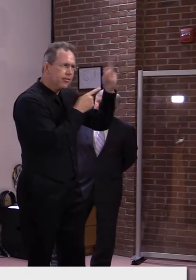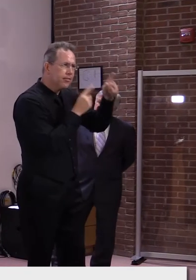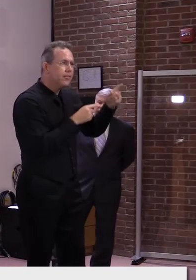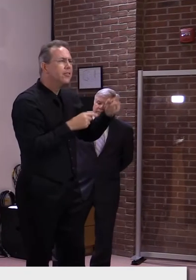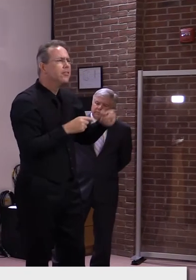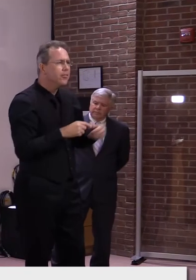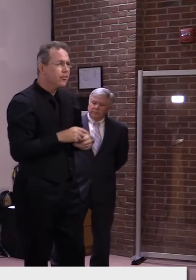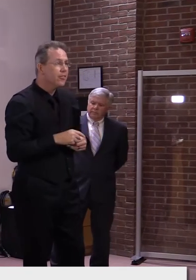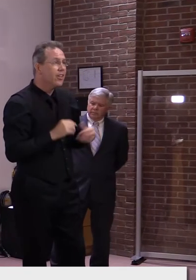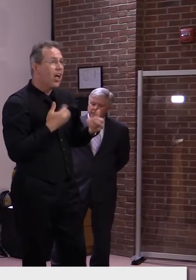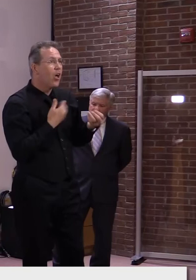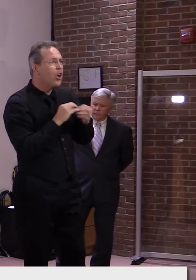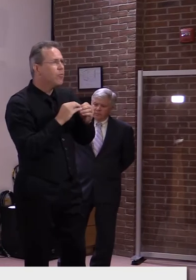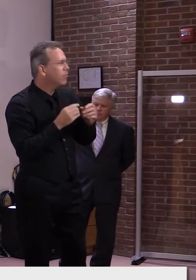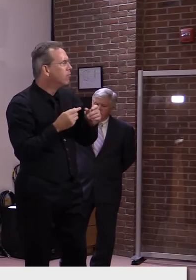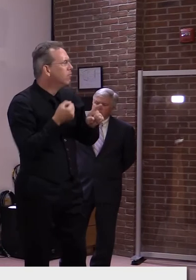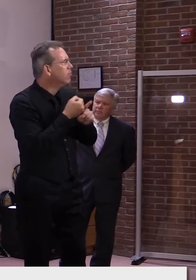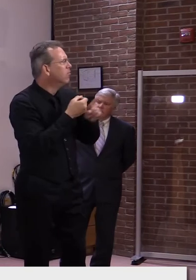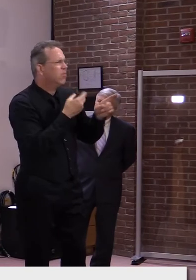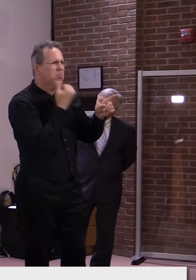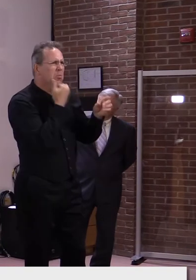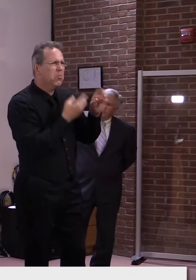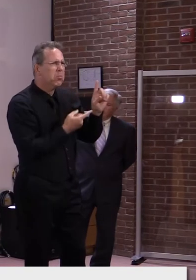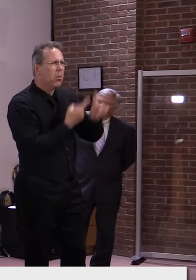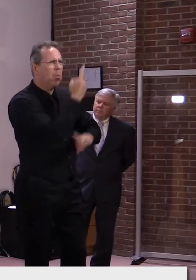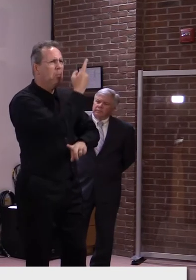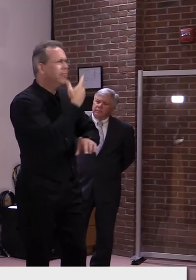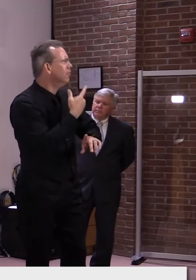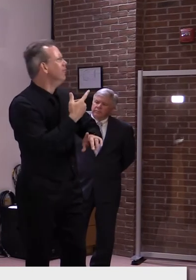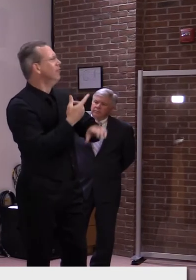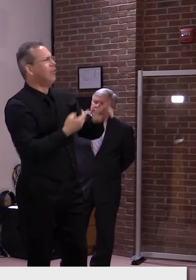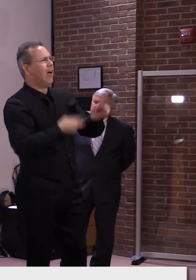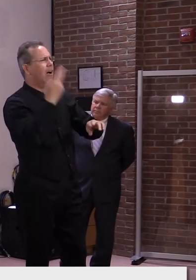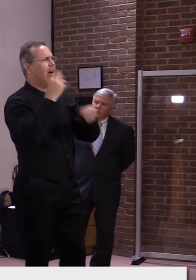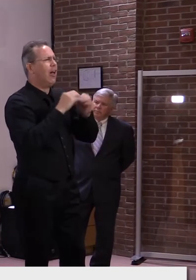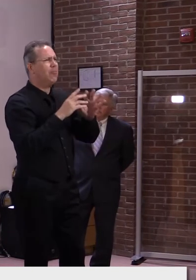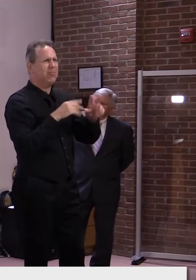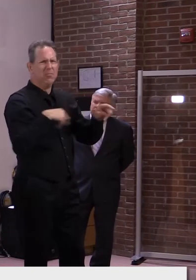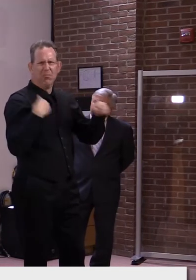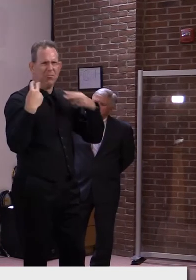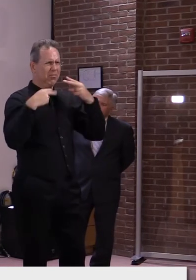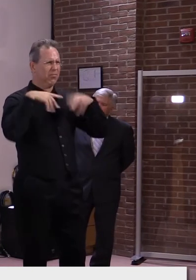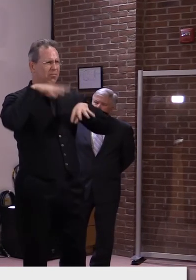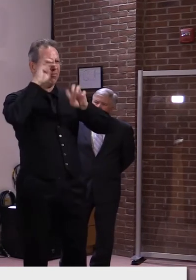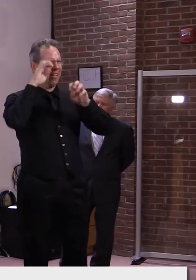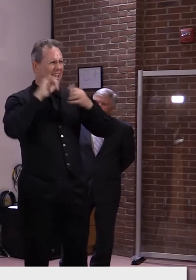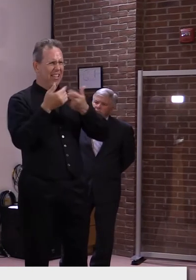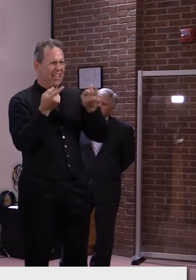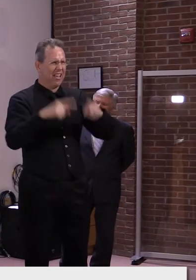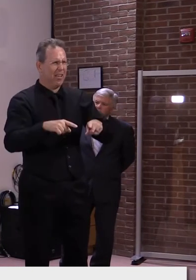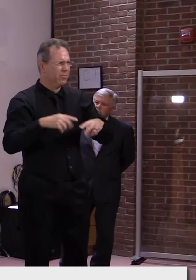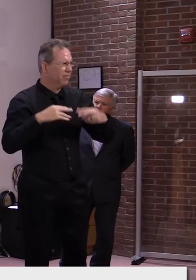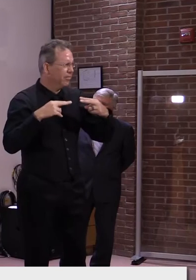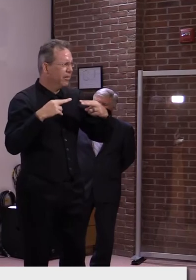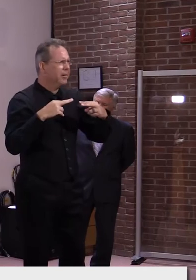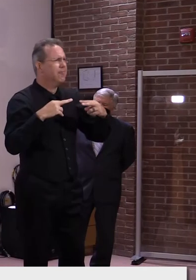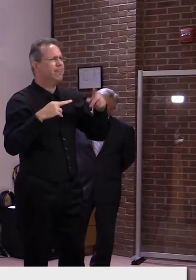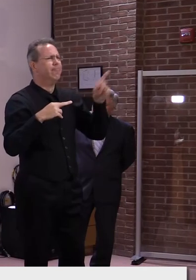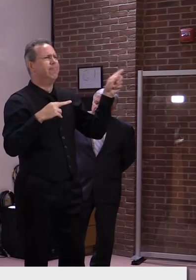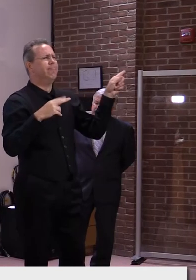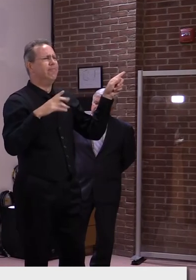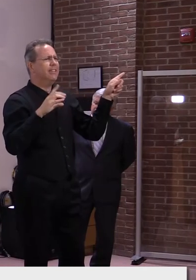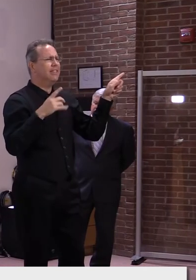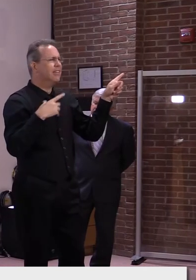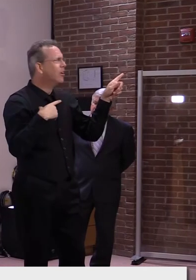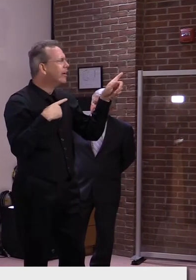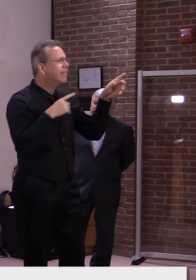data. So that Monday we went and looked and said, is there some duplication going on here? Because we submitted